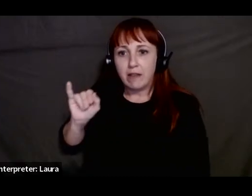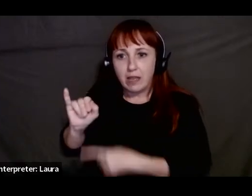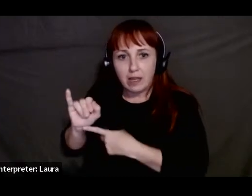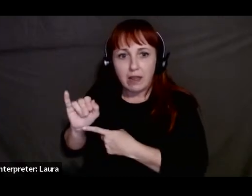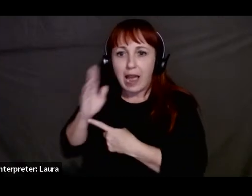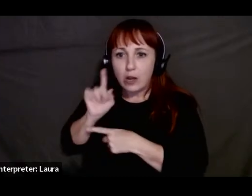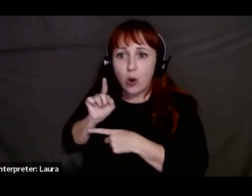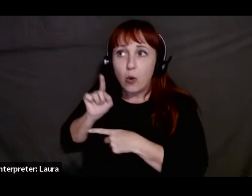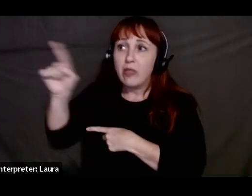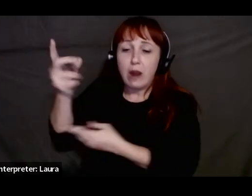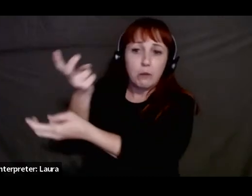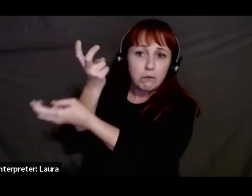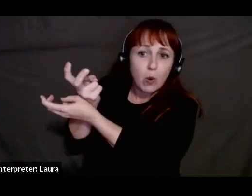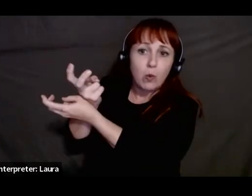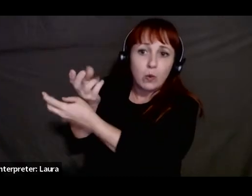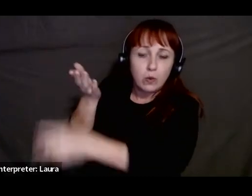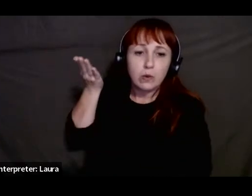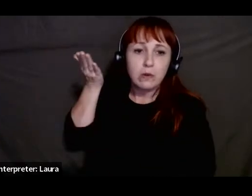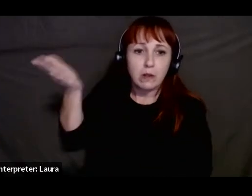up there.